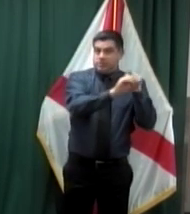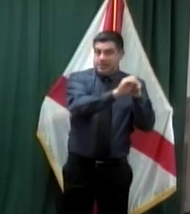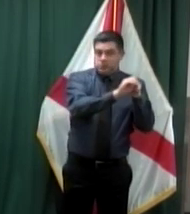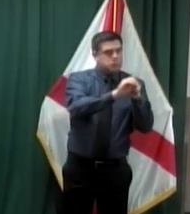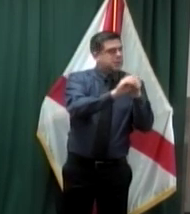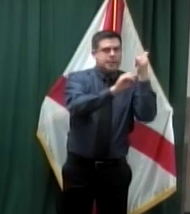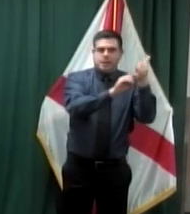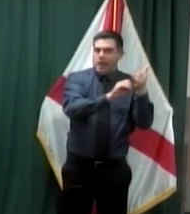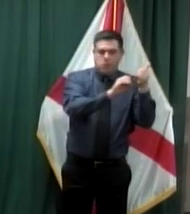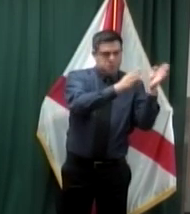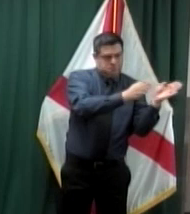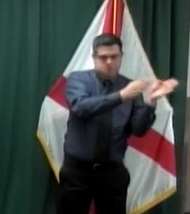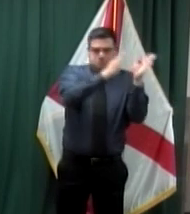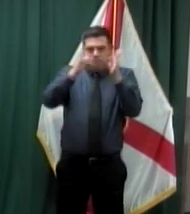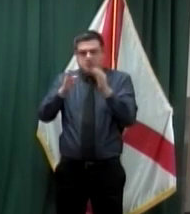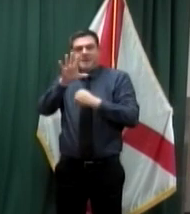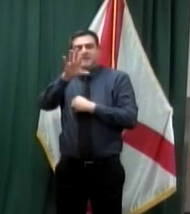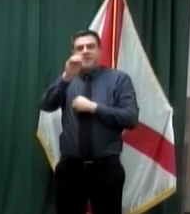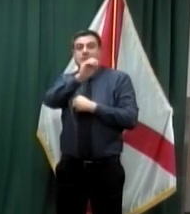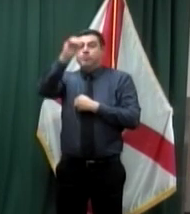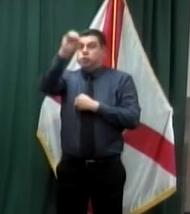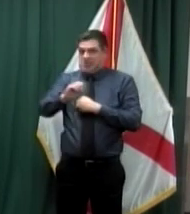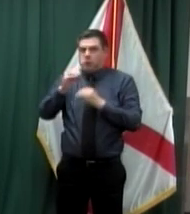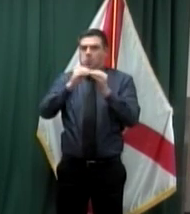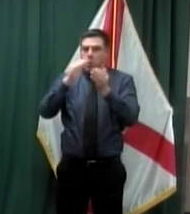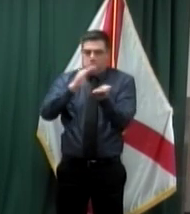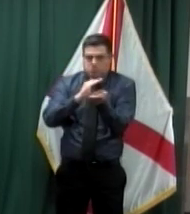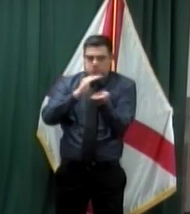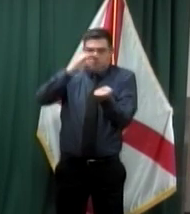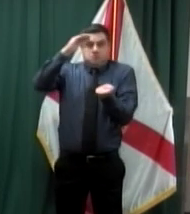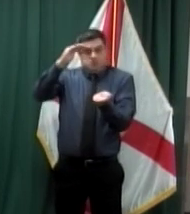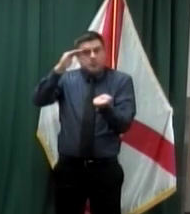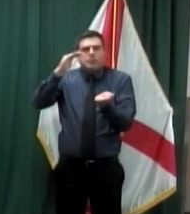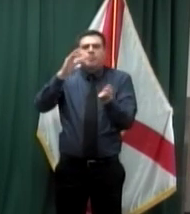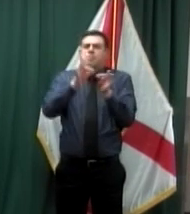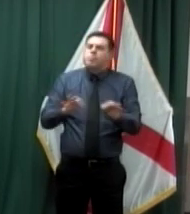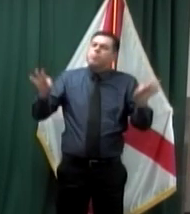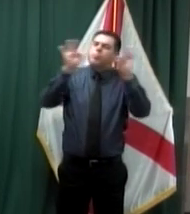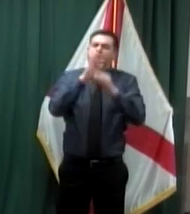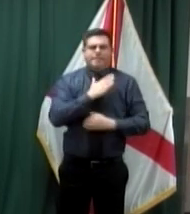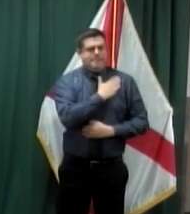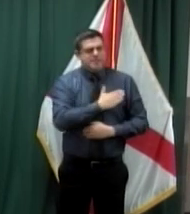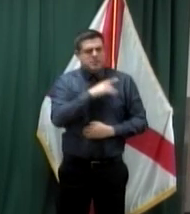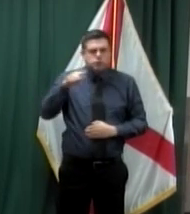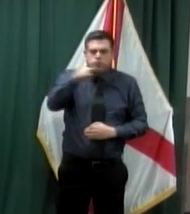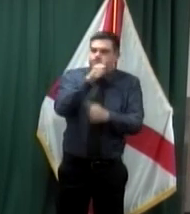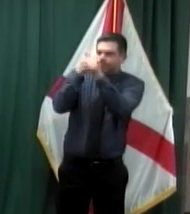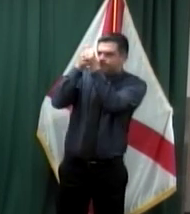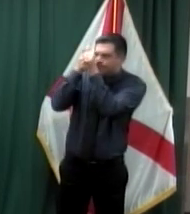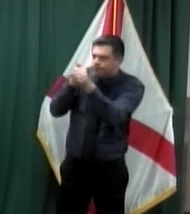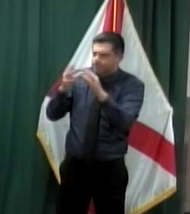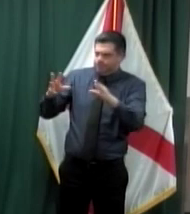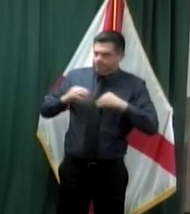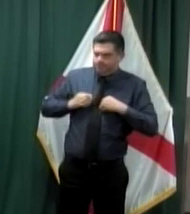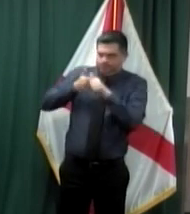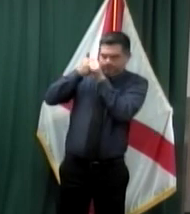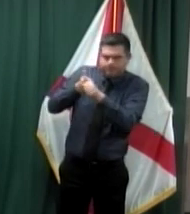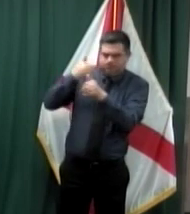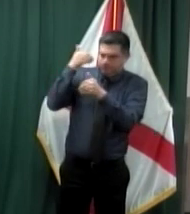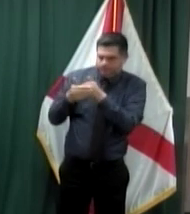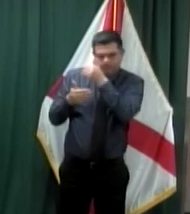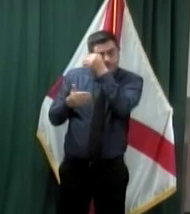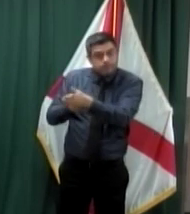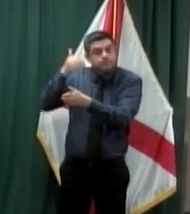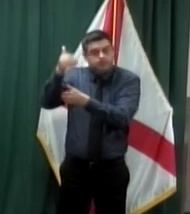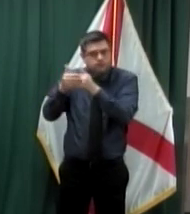public, how we get to the next phase. So it's going to be on all of us to continue to be vigilant and